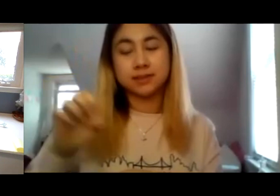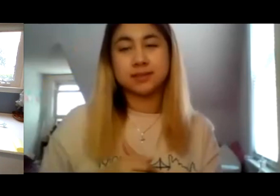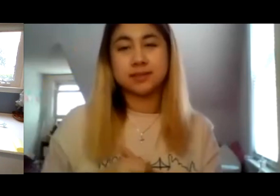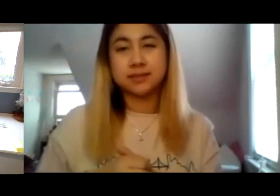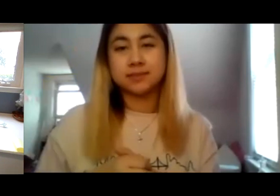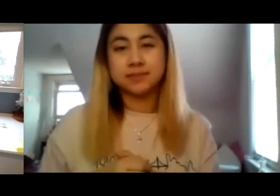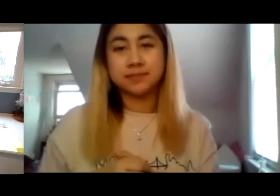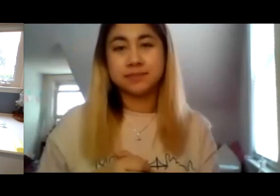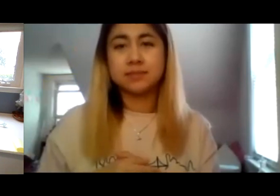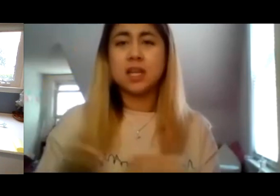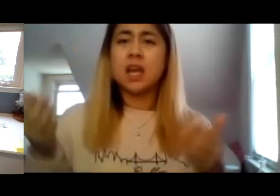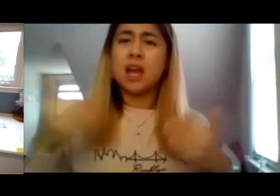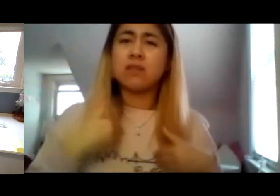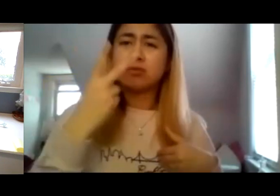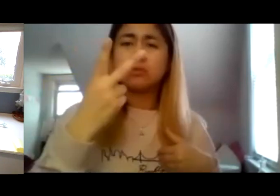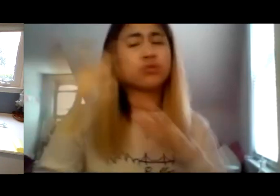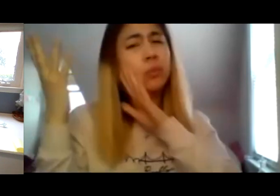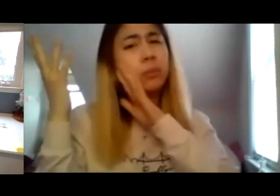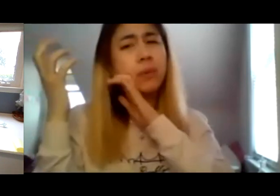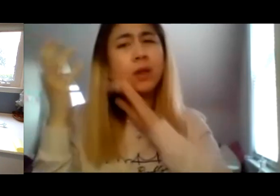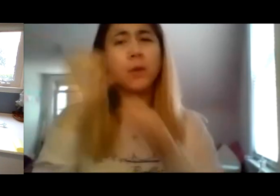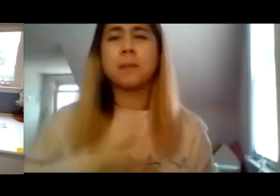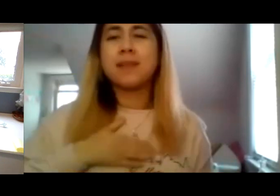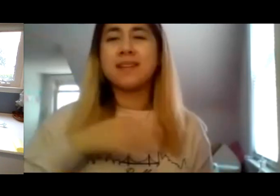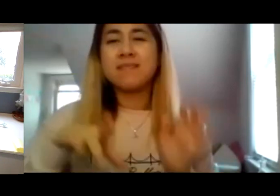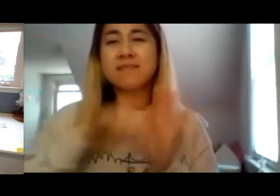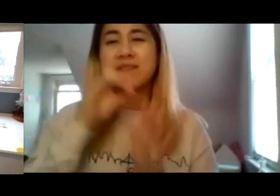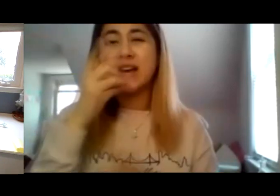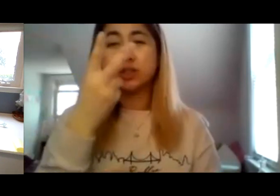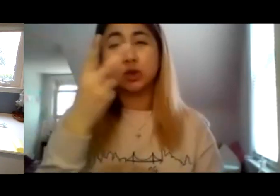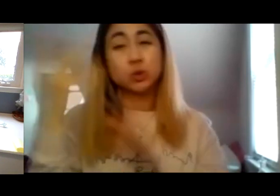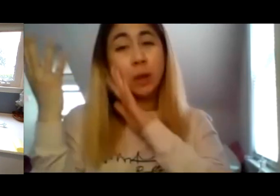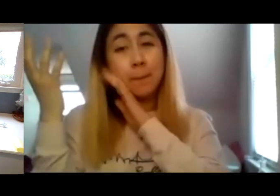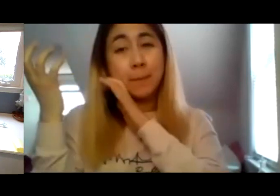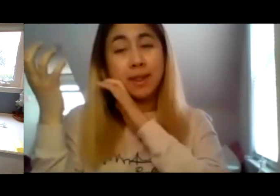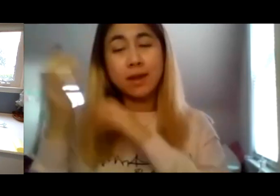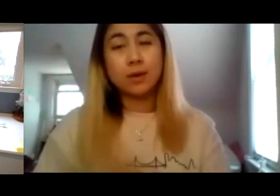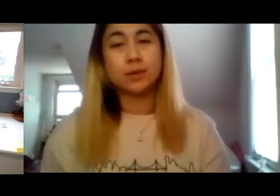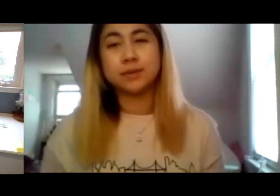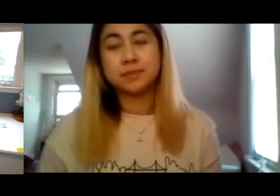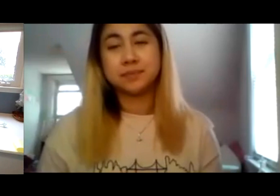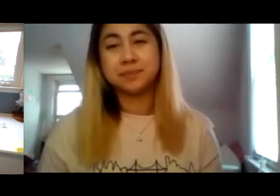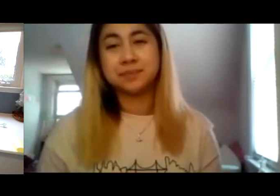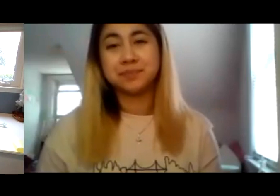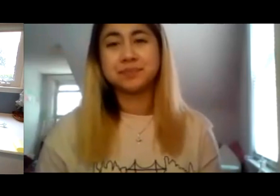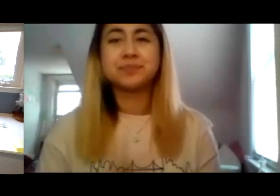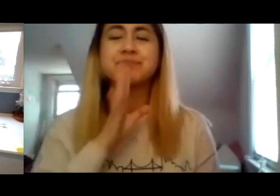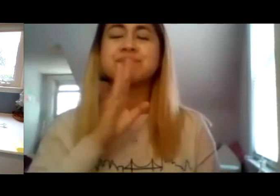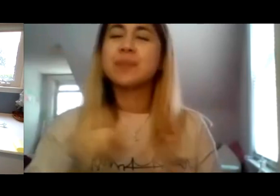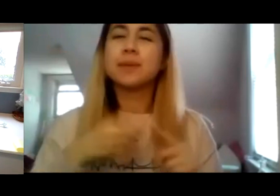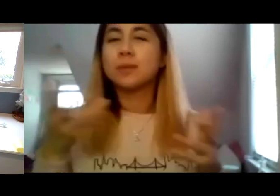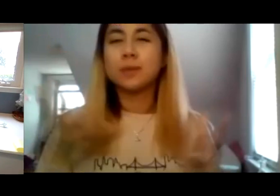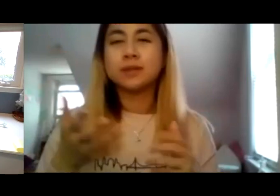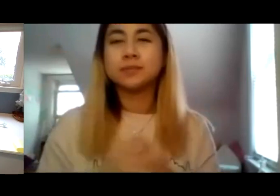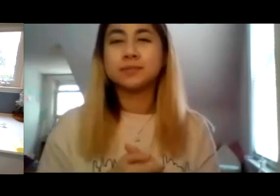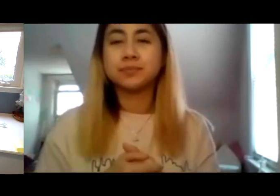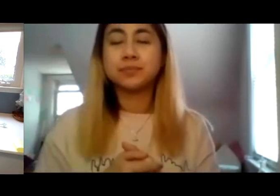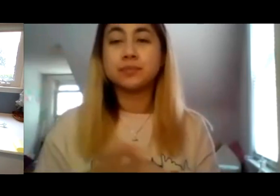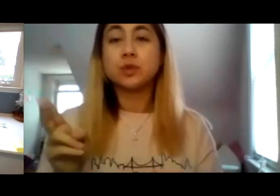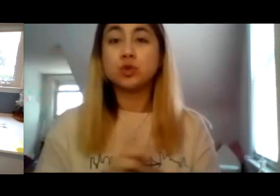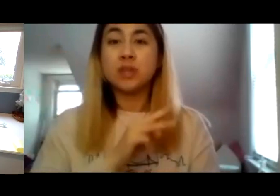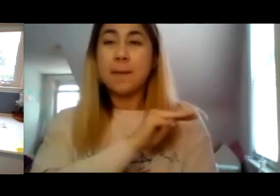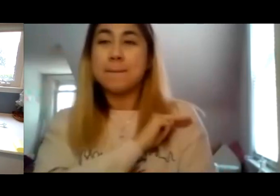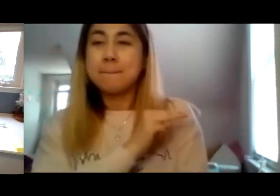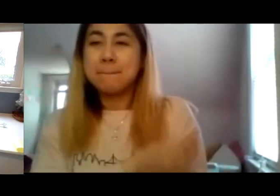have 2 pillows? Can everyone find 2 pillows? Right? We talked about using our muscles